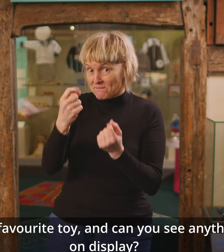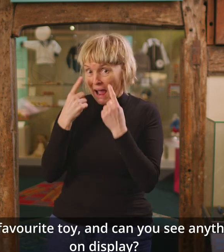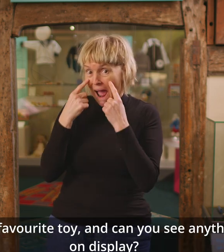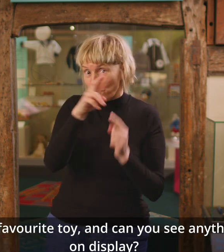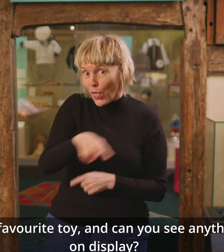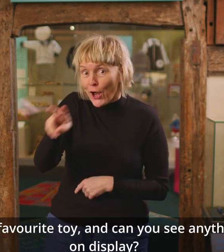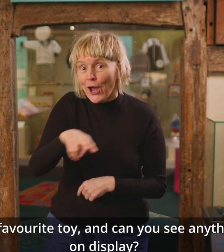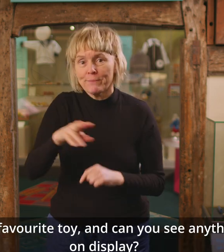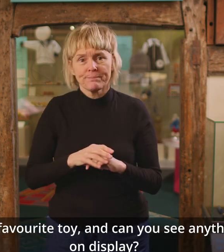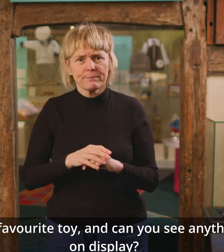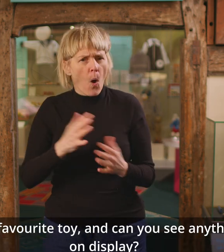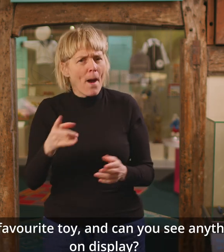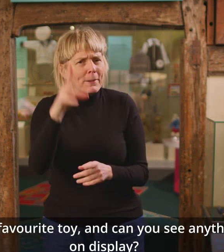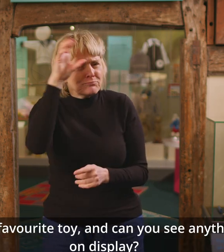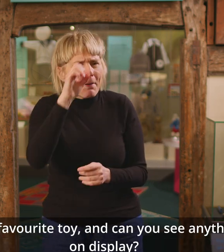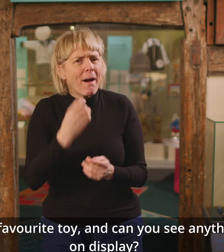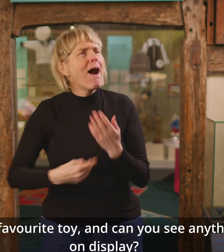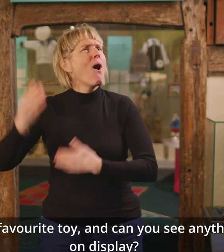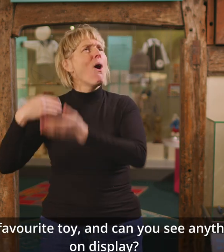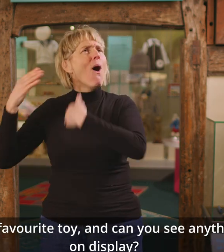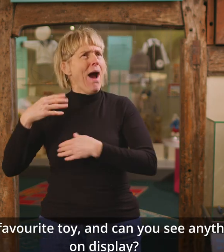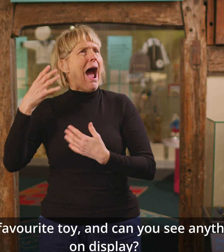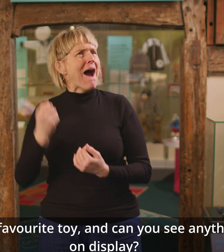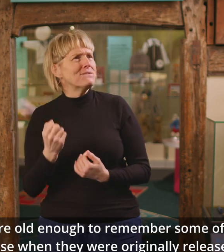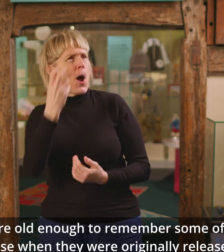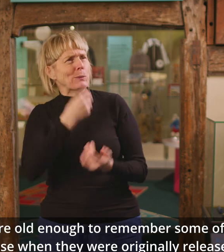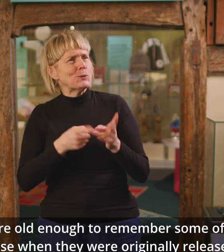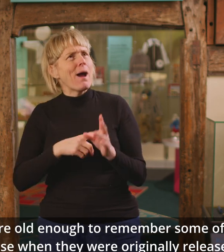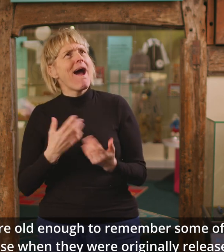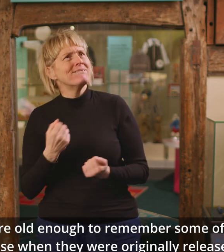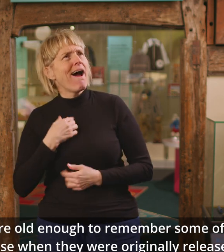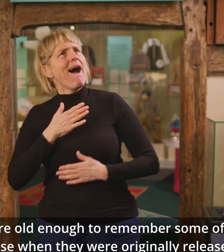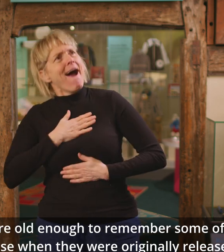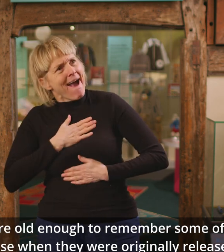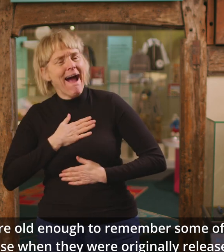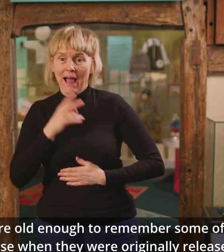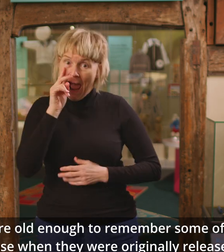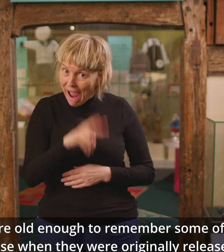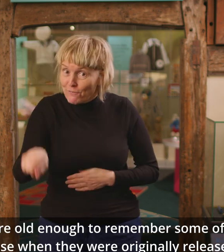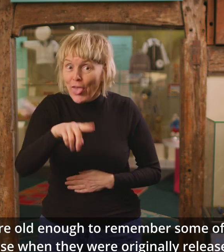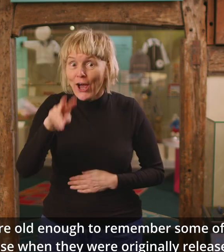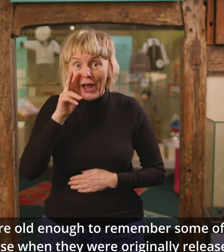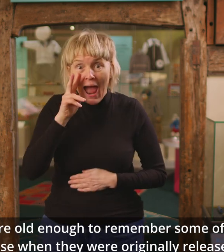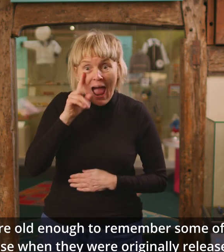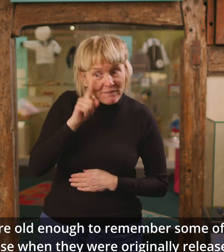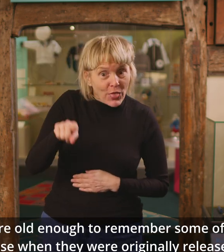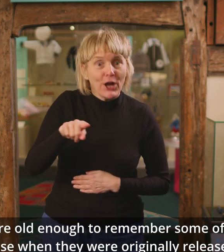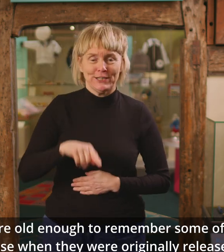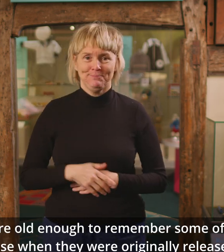is your favourite toy? And can you see anything similar on display? Or maybe you're old enough to remember some of the toys in the